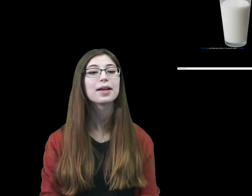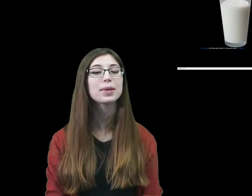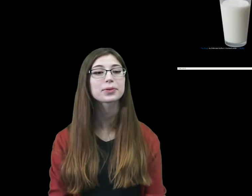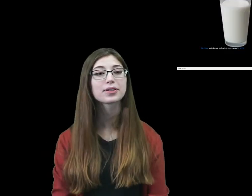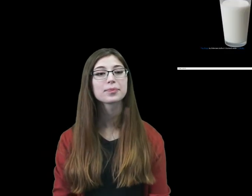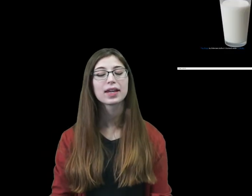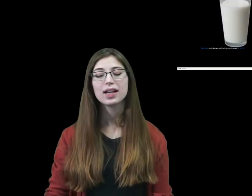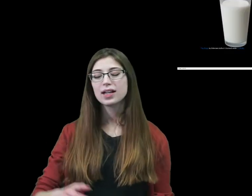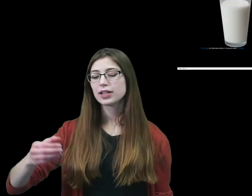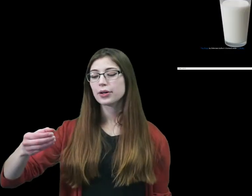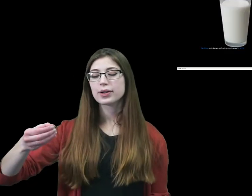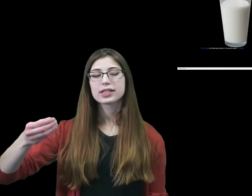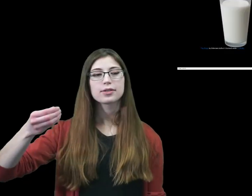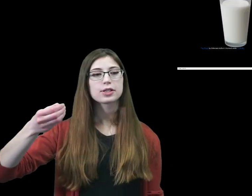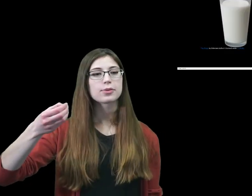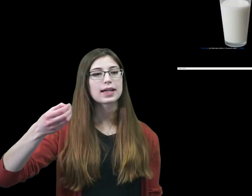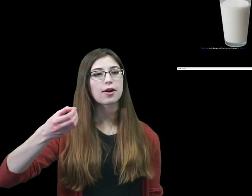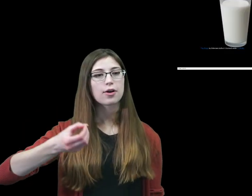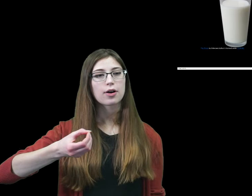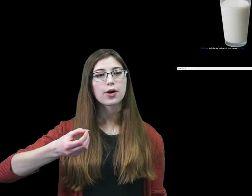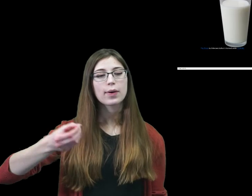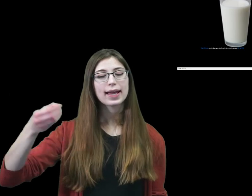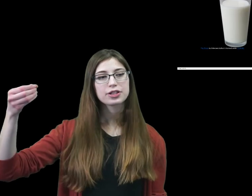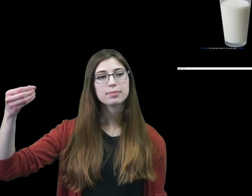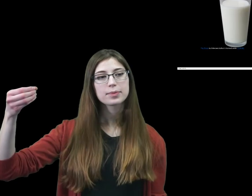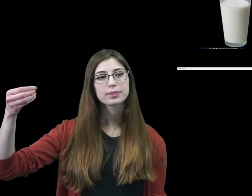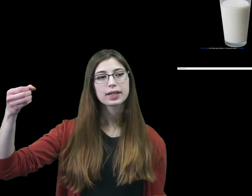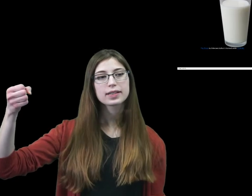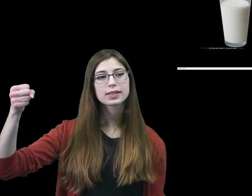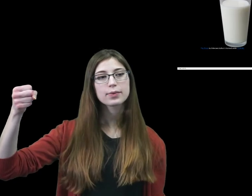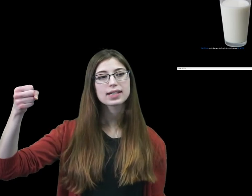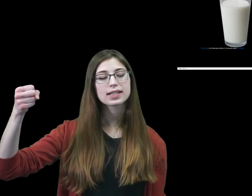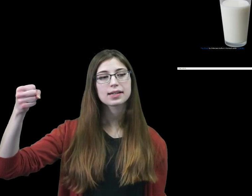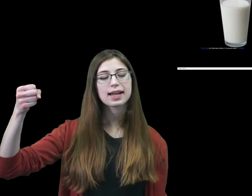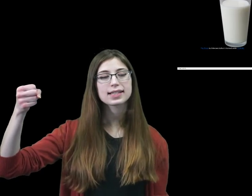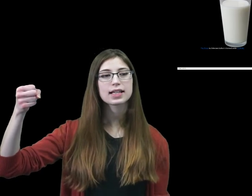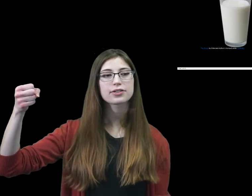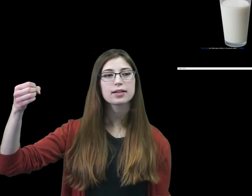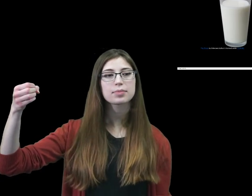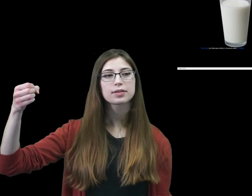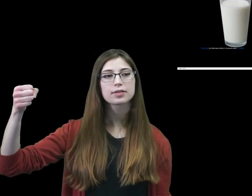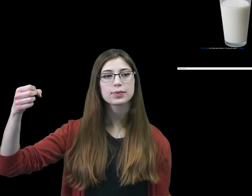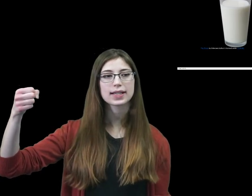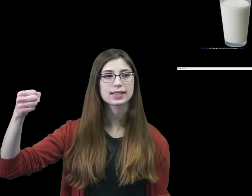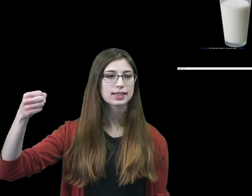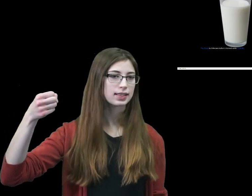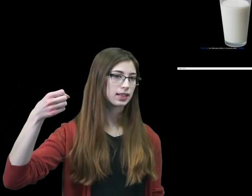Milk. You're going to do an O handshake and then squeeze it into an S handshake twice.